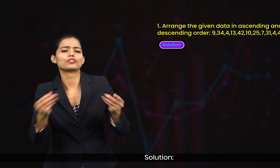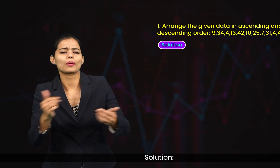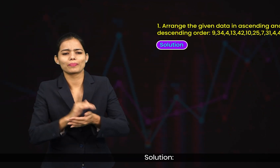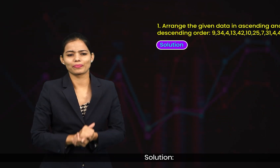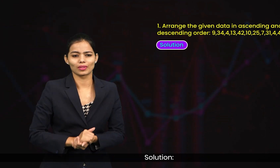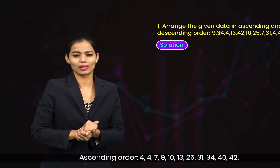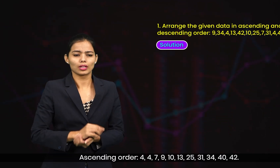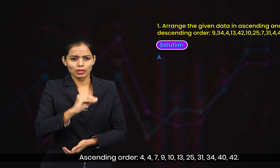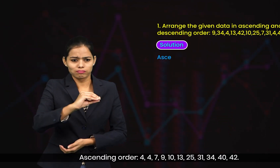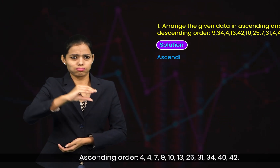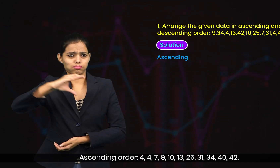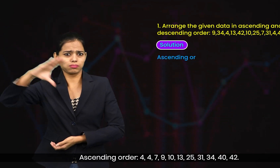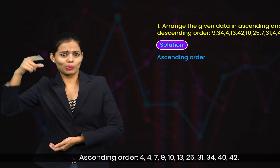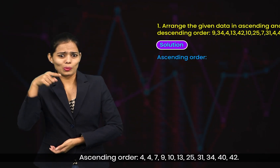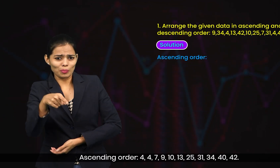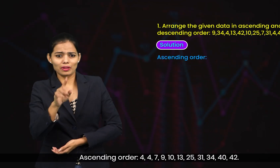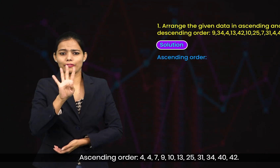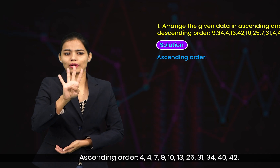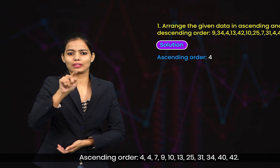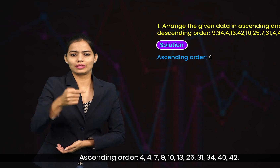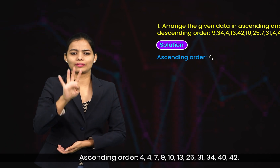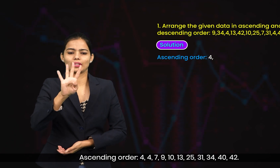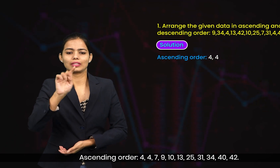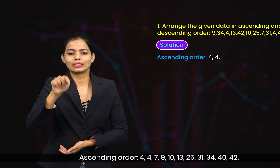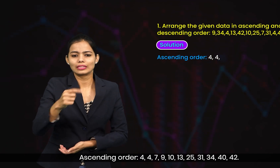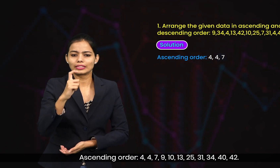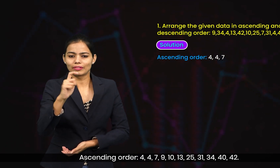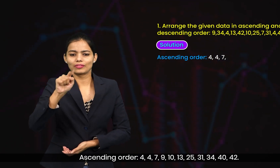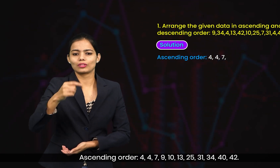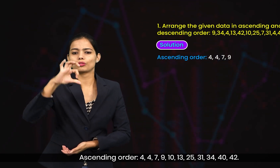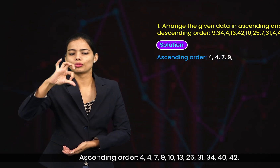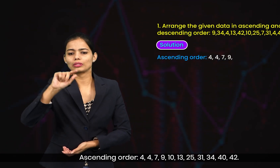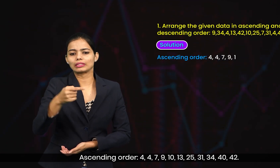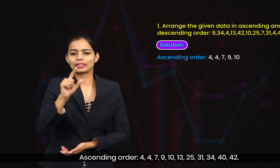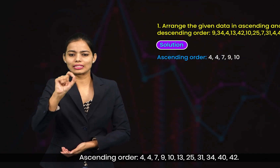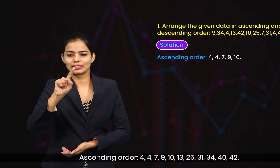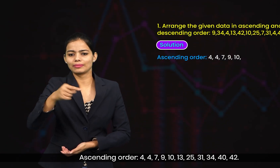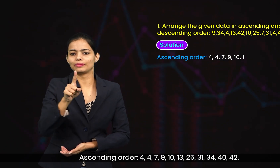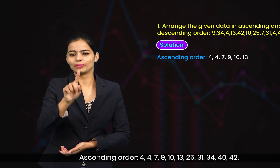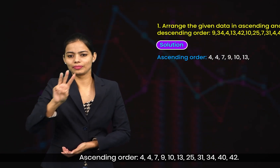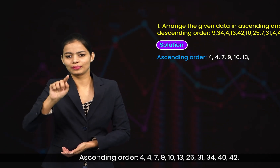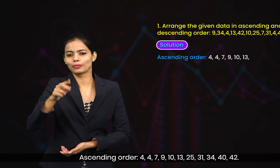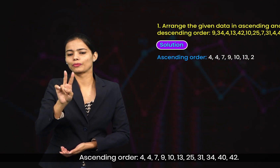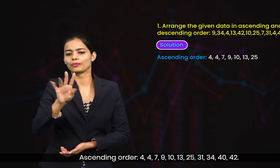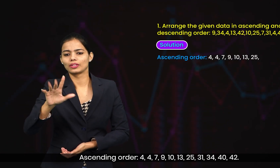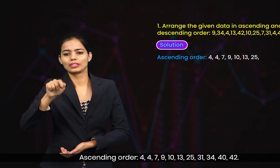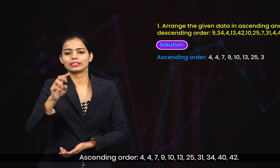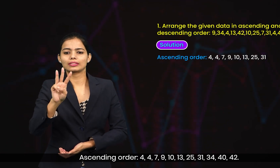Solution: ascending order 4, 4, 7, 9, 10, 13, 25,